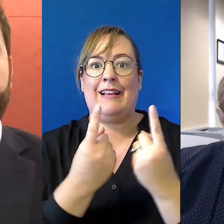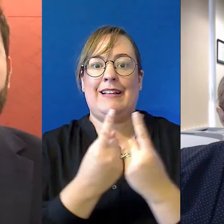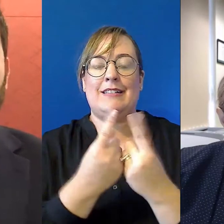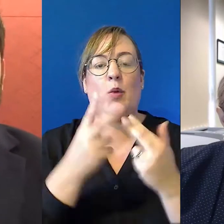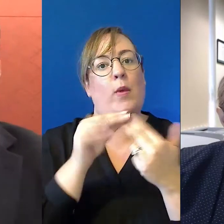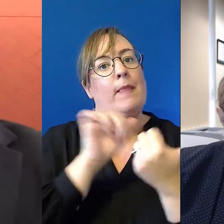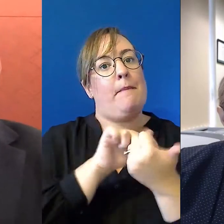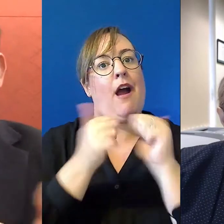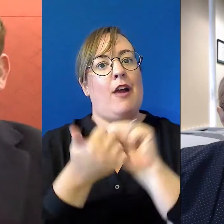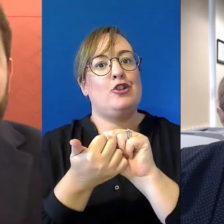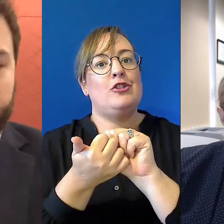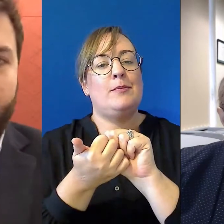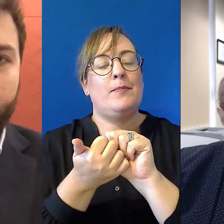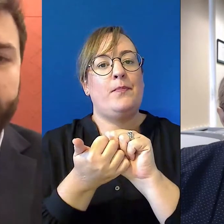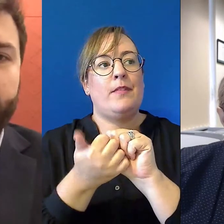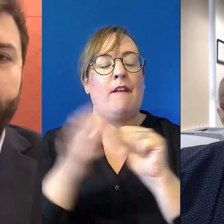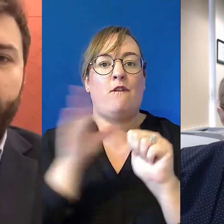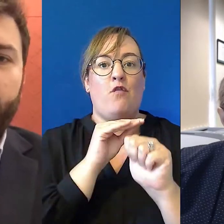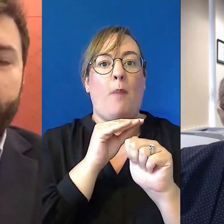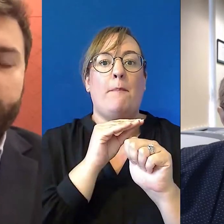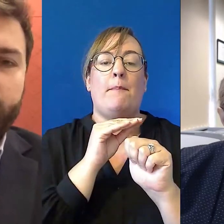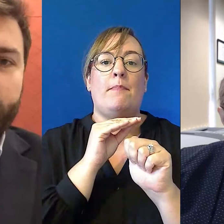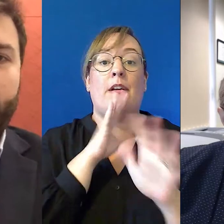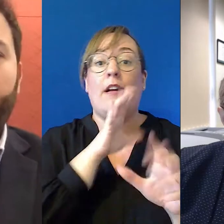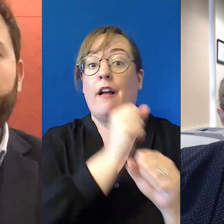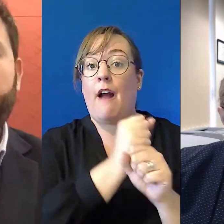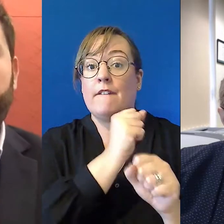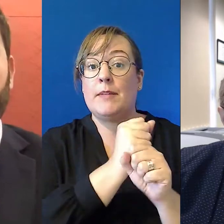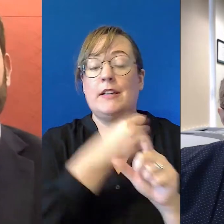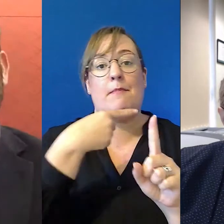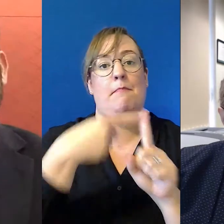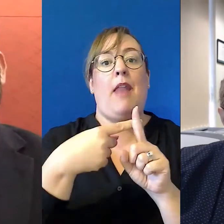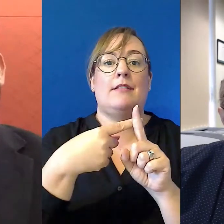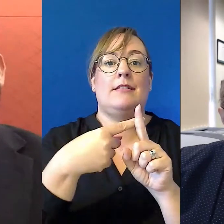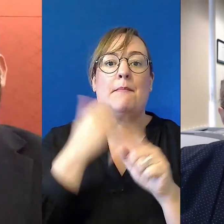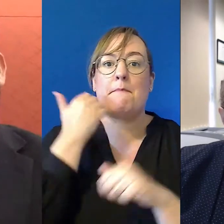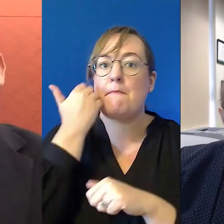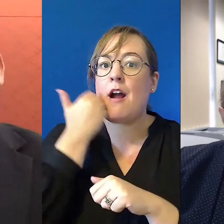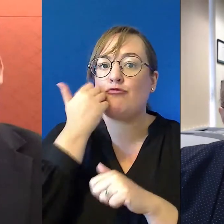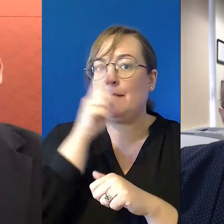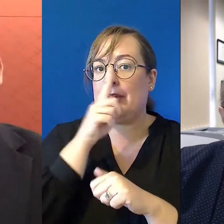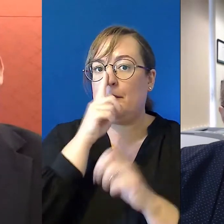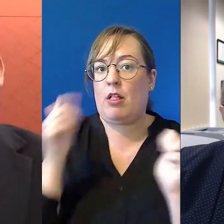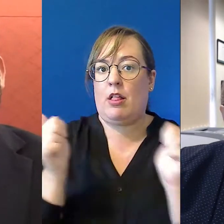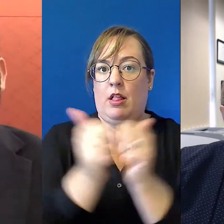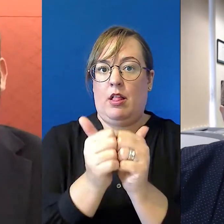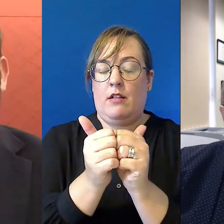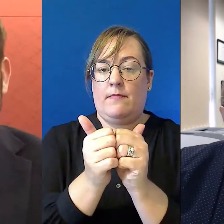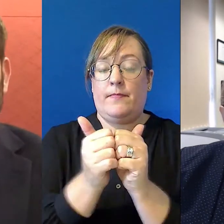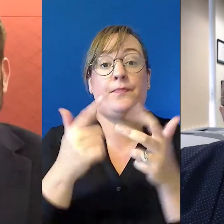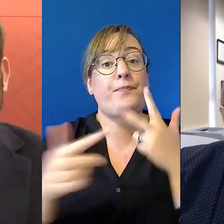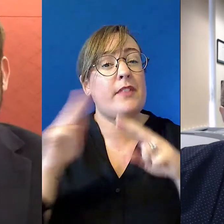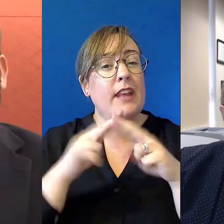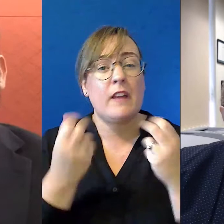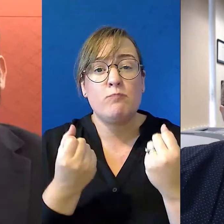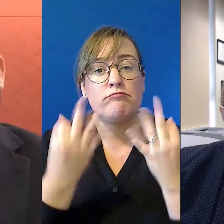partnership between the government and Maori peoples. I mean, if the treaty wasn't